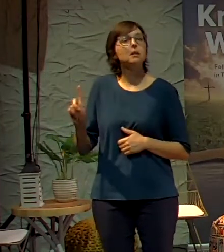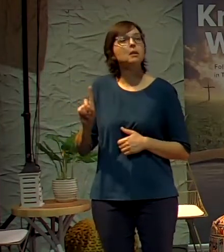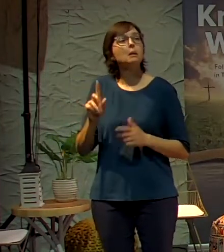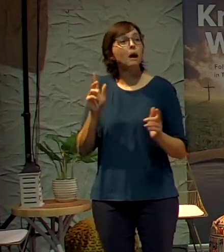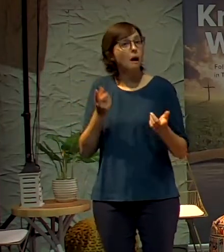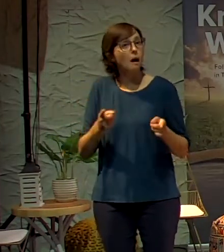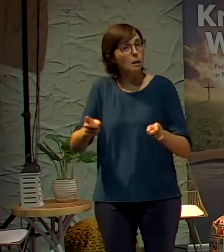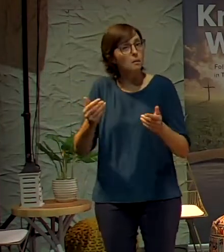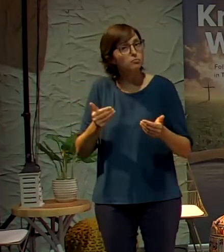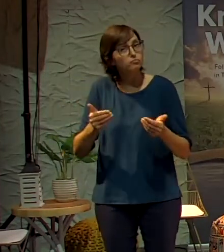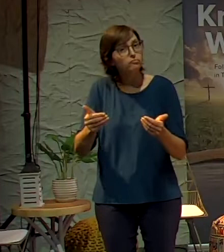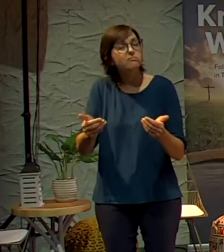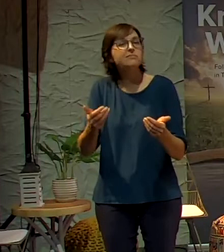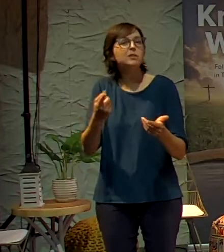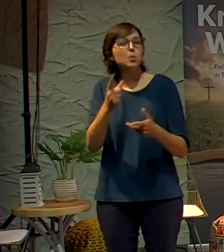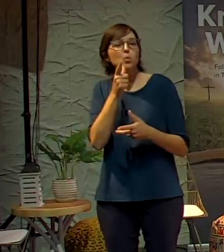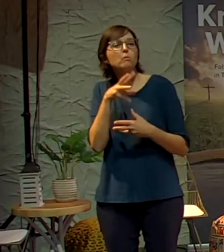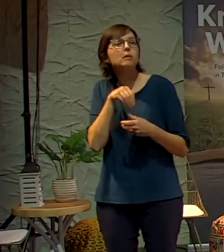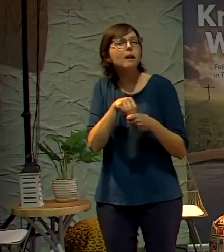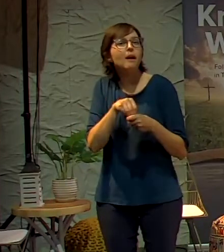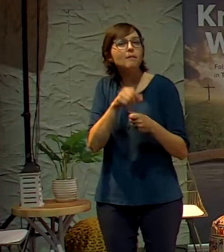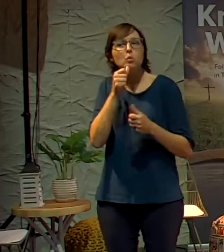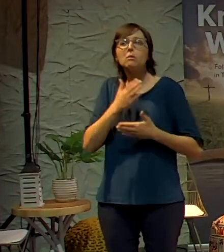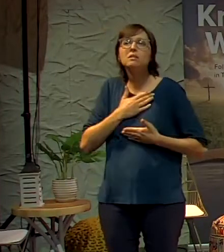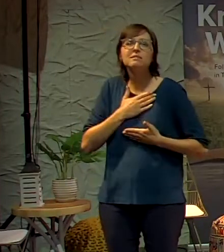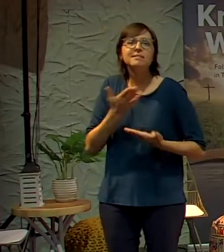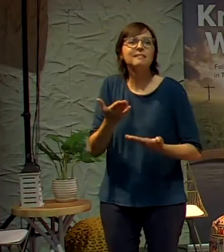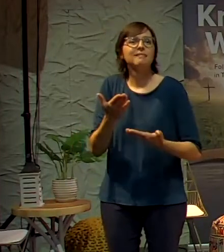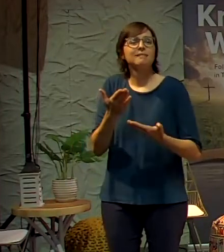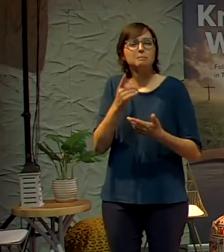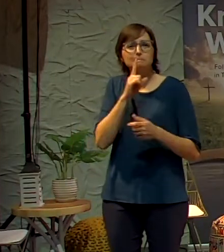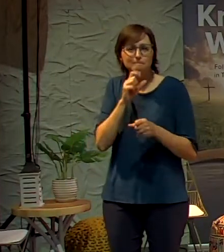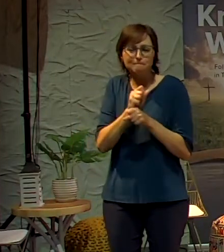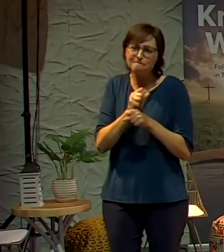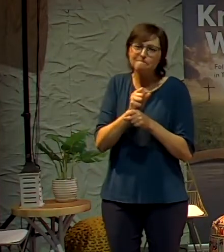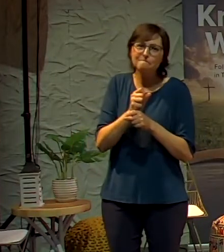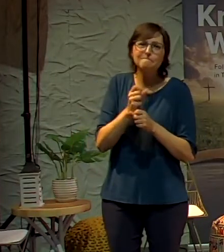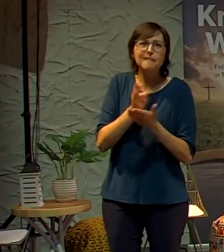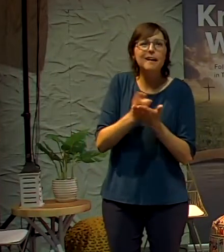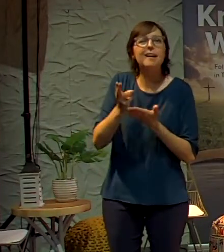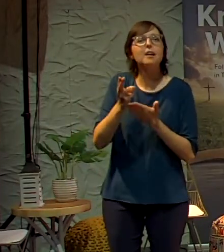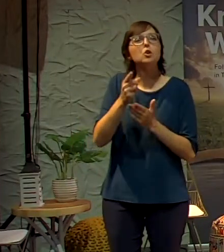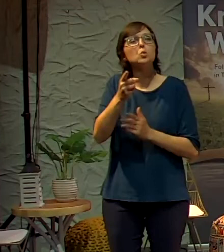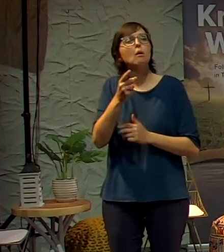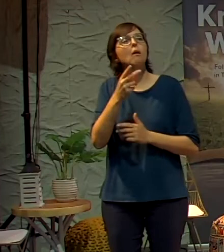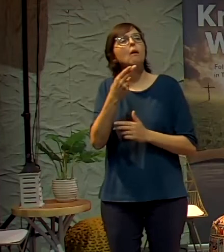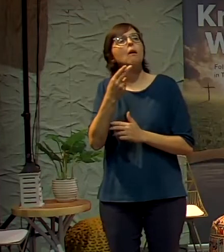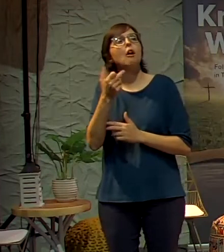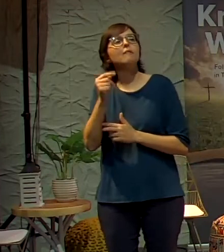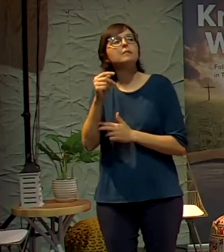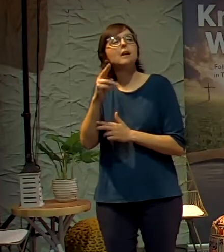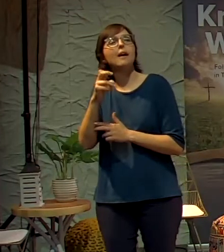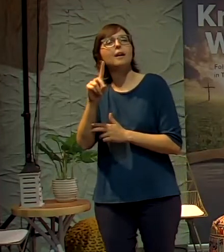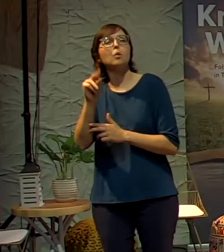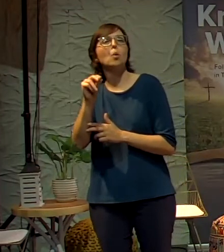engage. You don't give. You don't give generously. You're not a harvest hand. You're a spectator. And